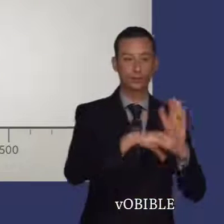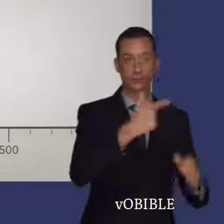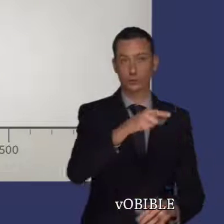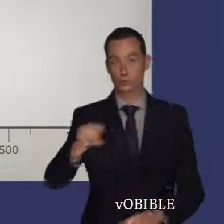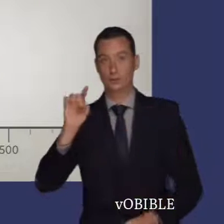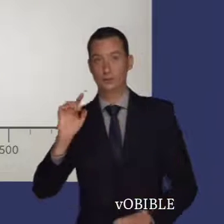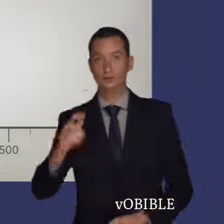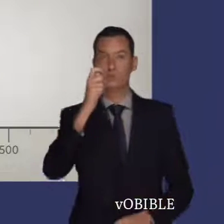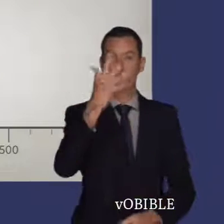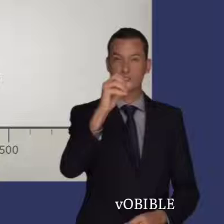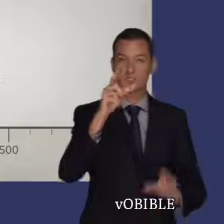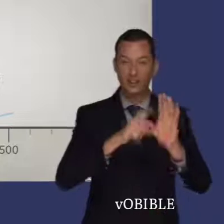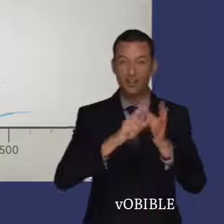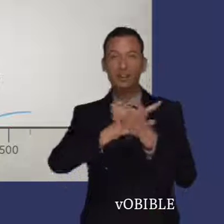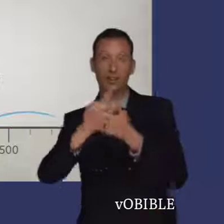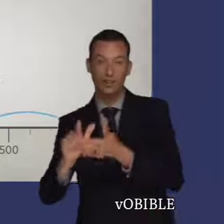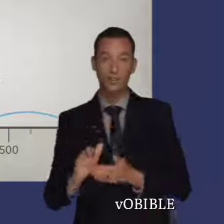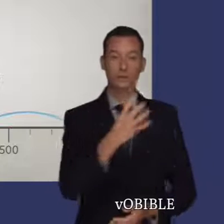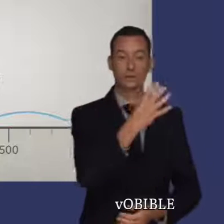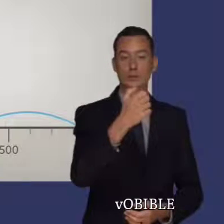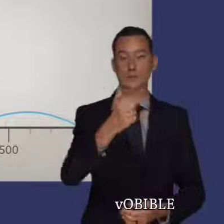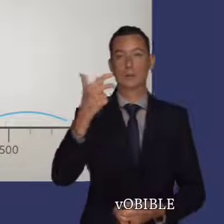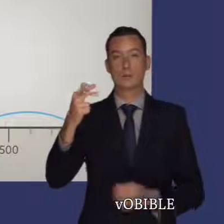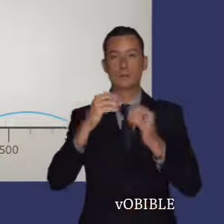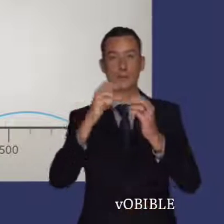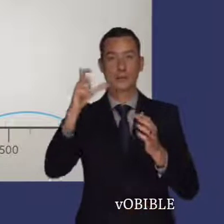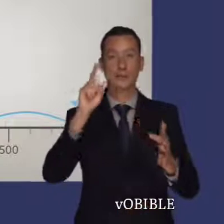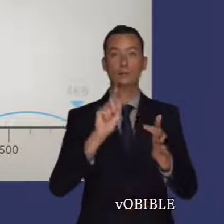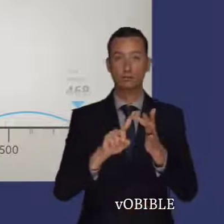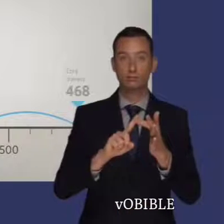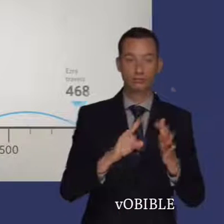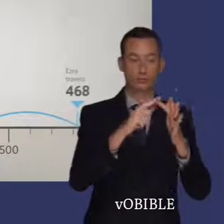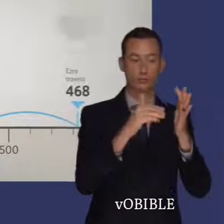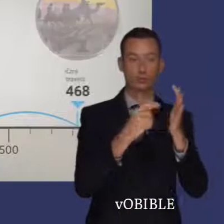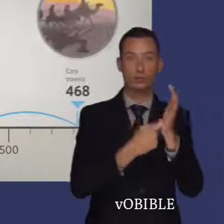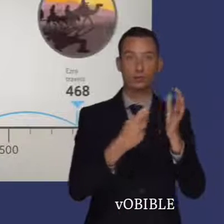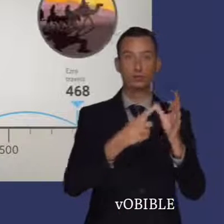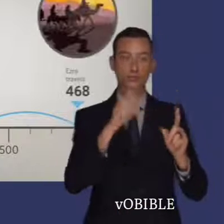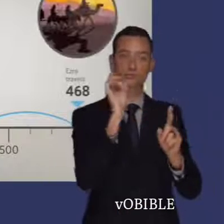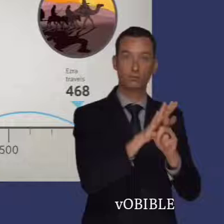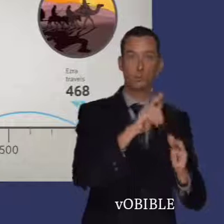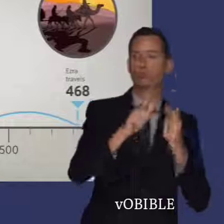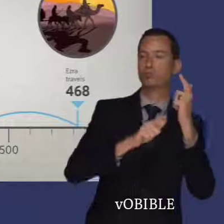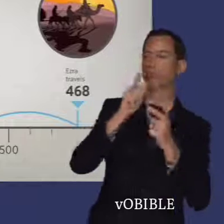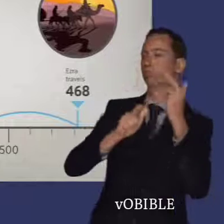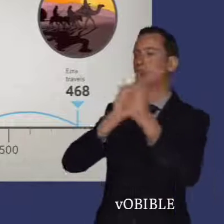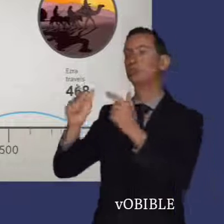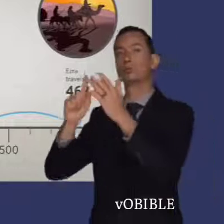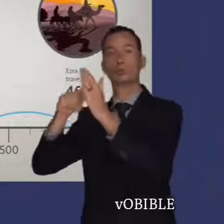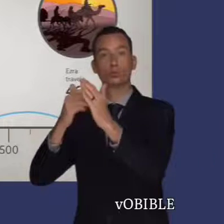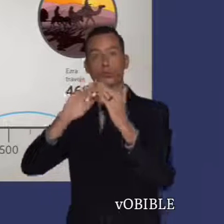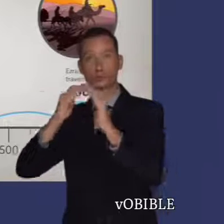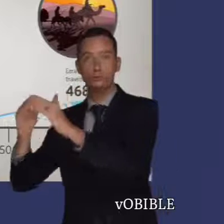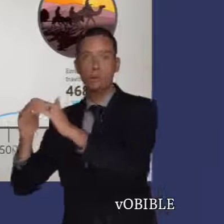In chapters 7 to 10, we jump forward almost 50 years to 468 BCE, as Ezra recounts